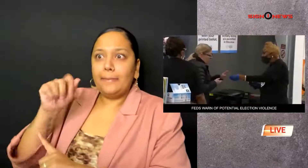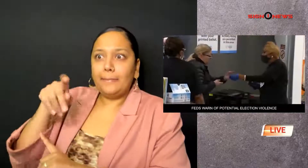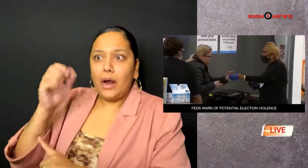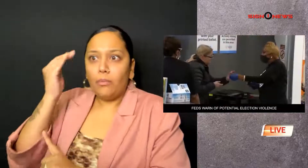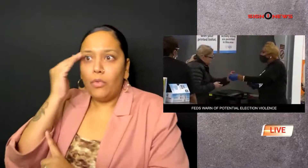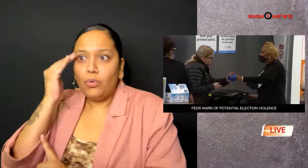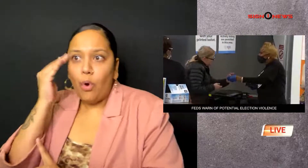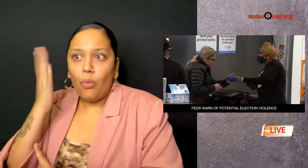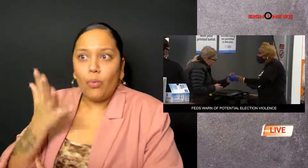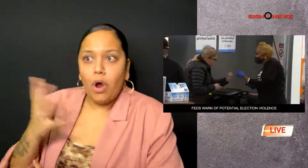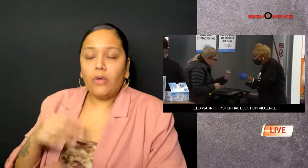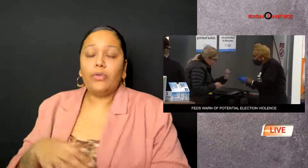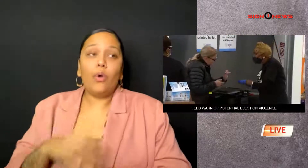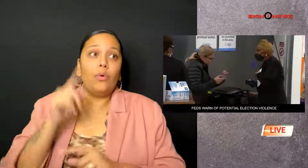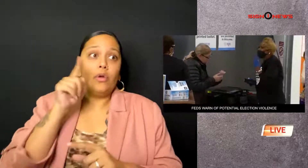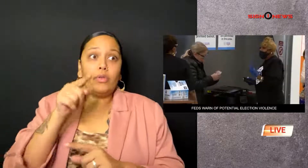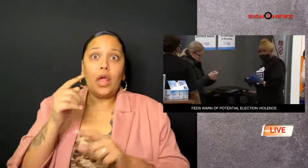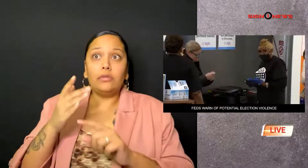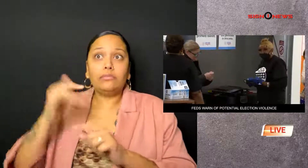Paul